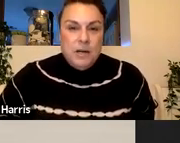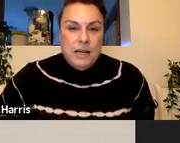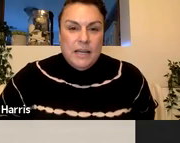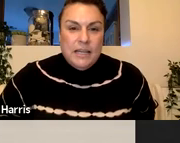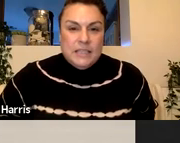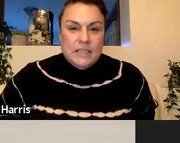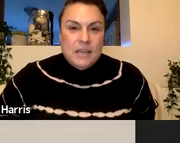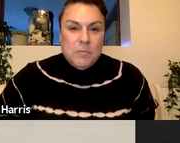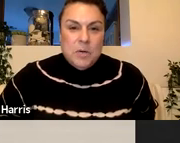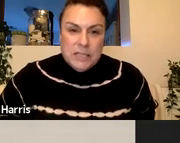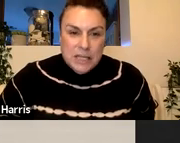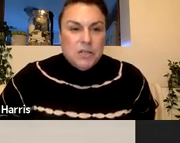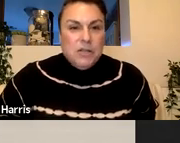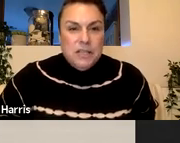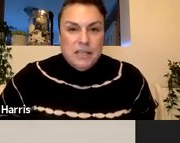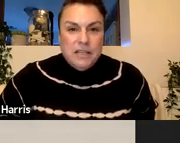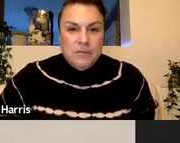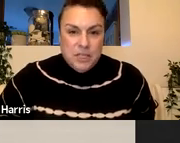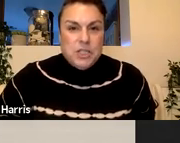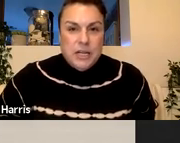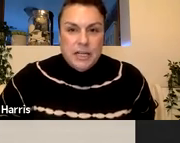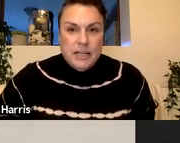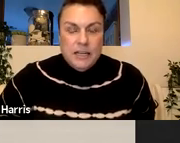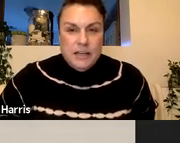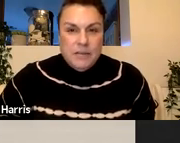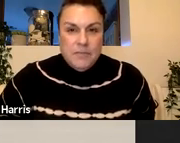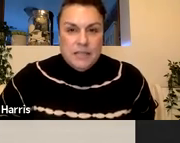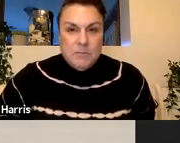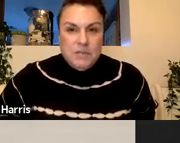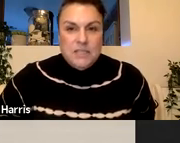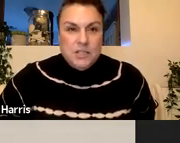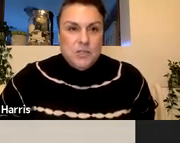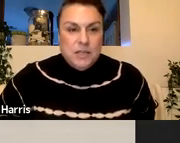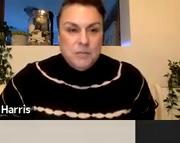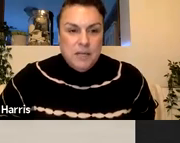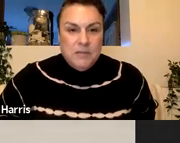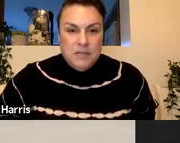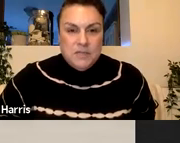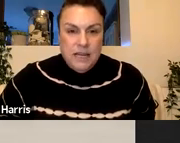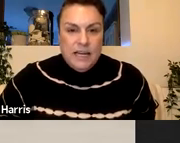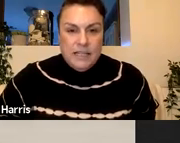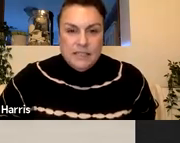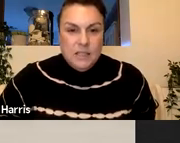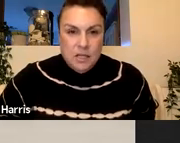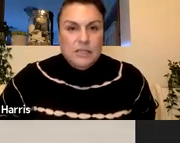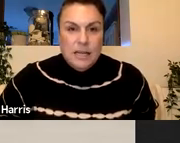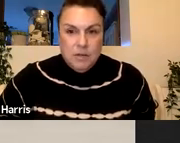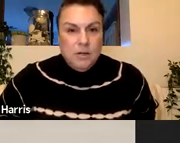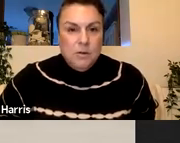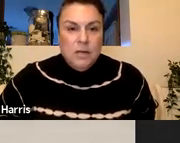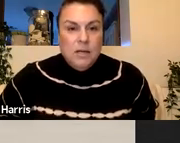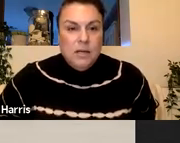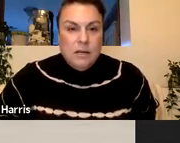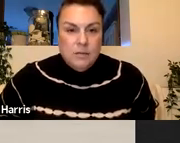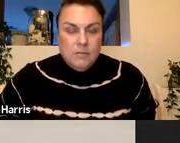that's why it's uh particularly frustrating um that some of these issues that many of us flagged a long time